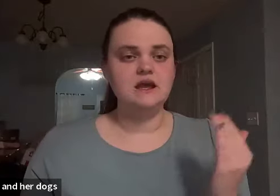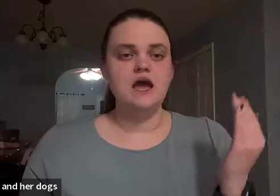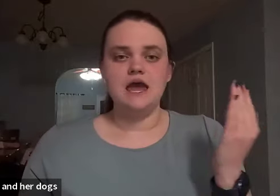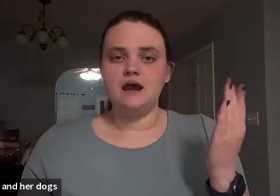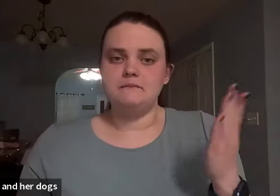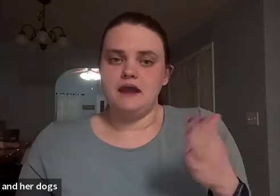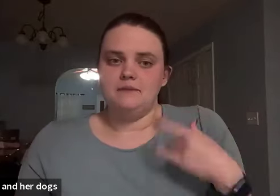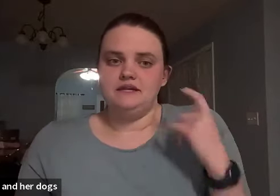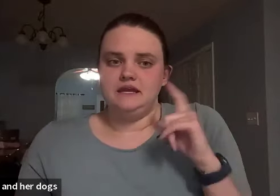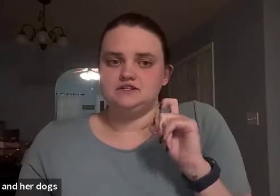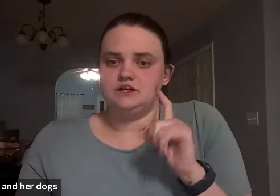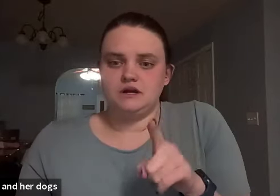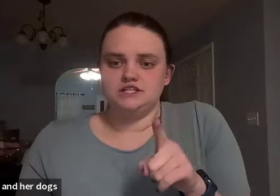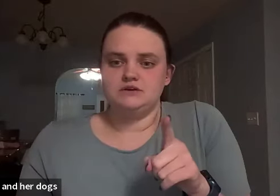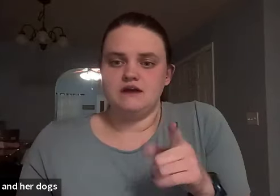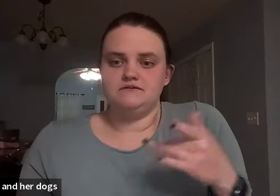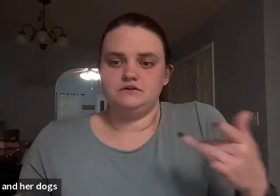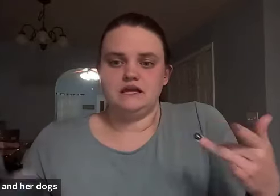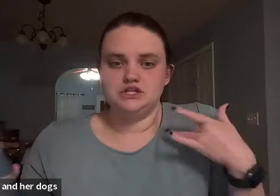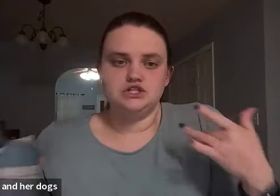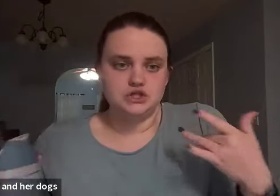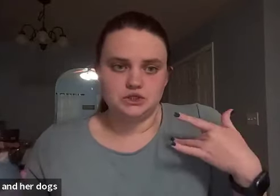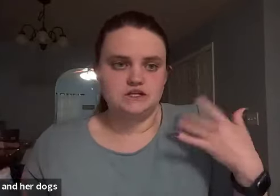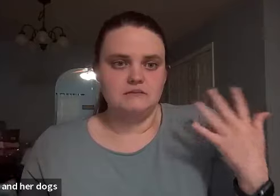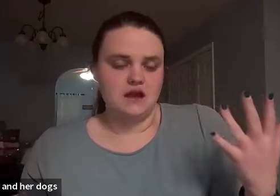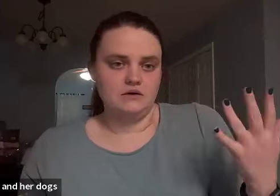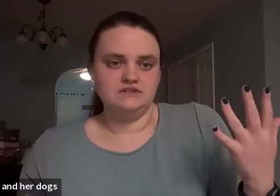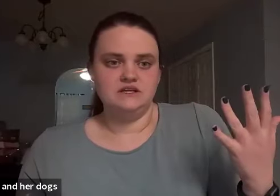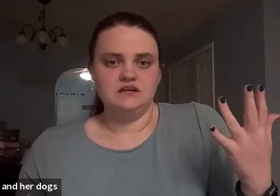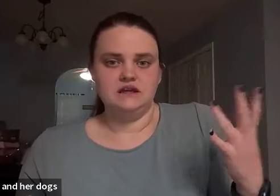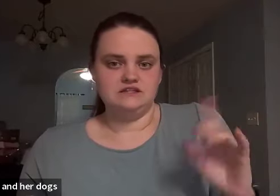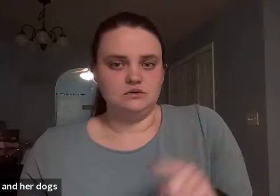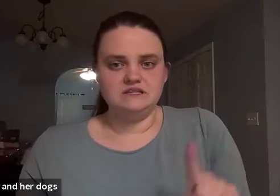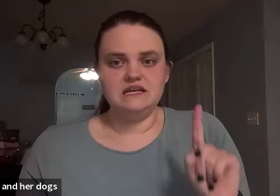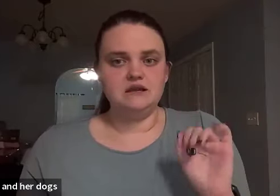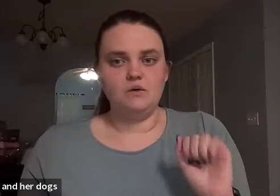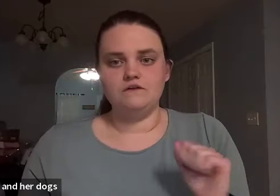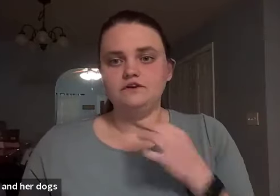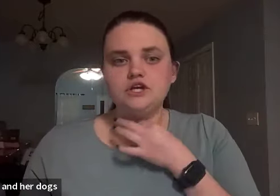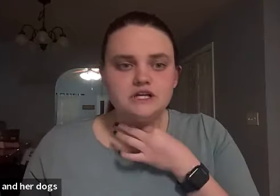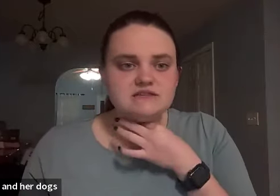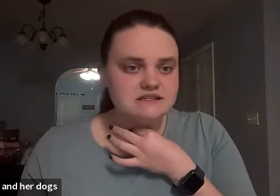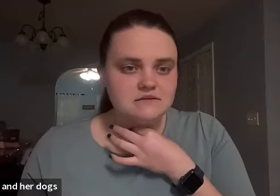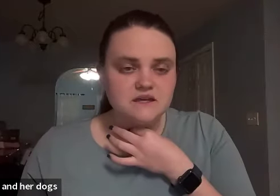community and I'm happy to answer any questions you have if you're like concerned about insulting or if you're curious about